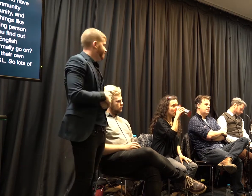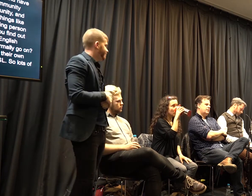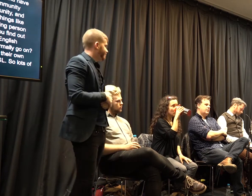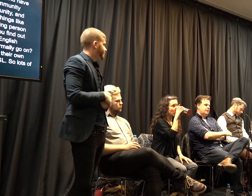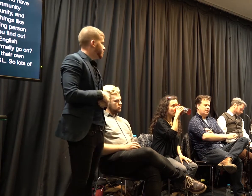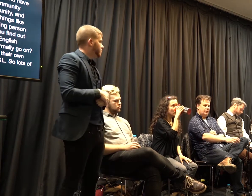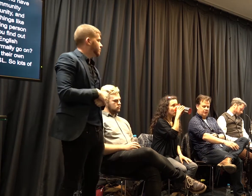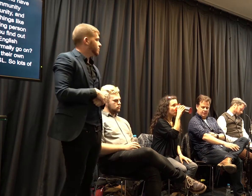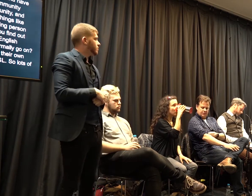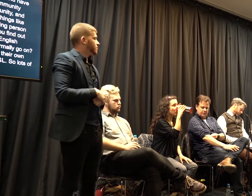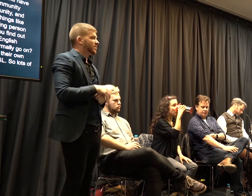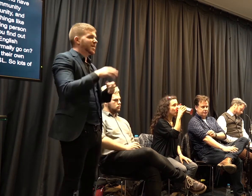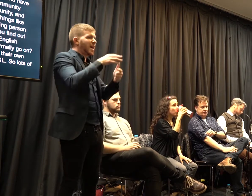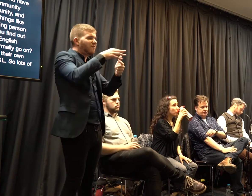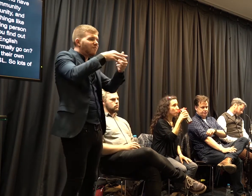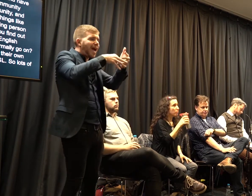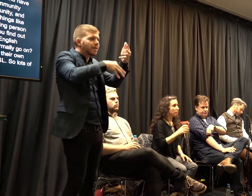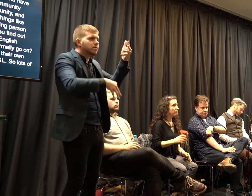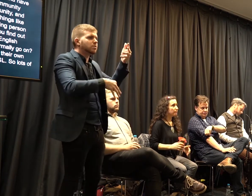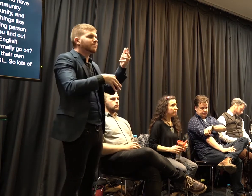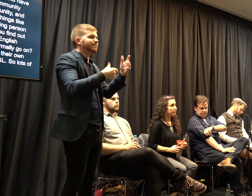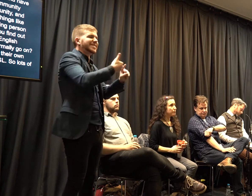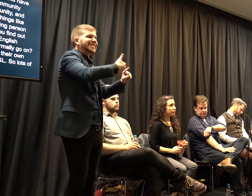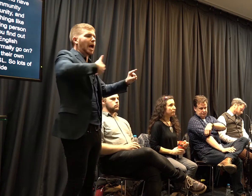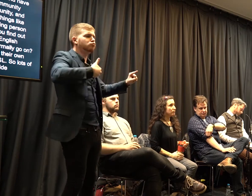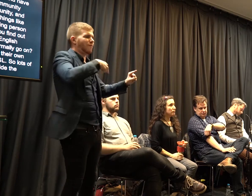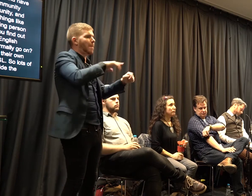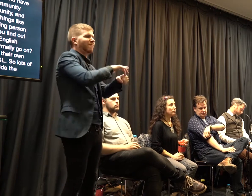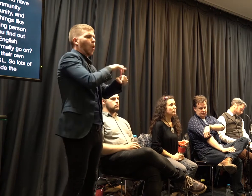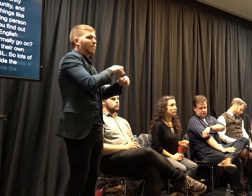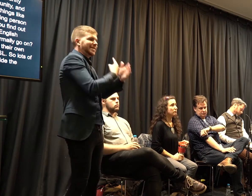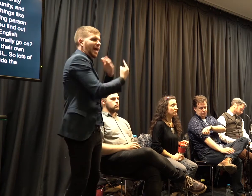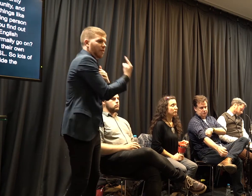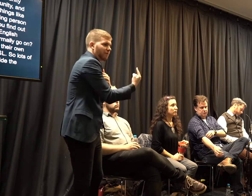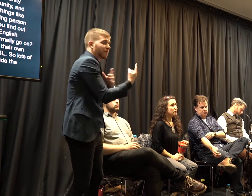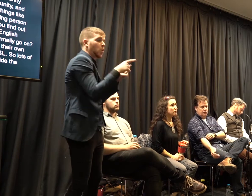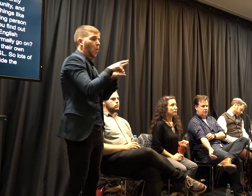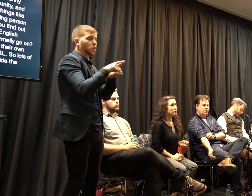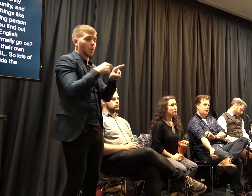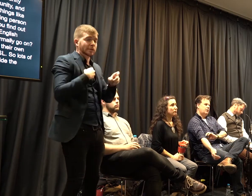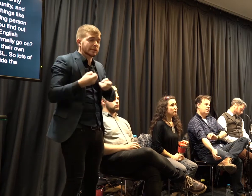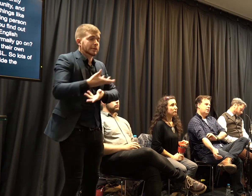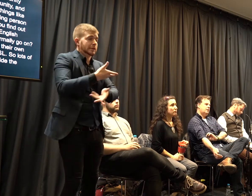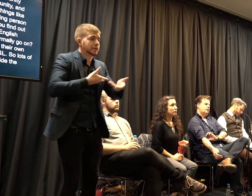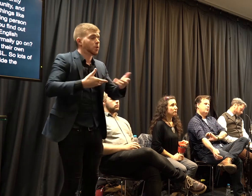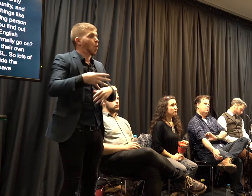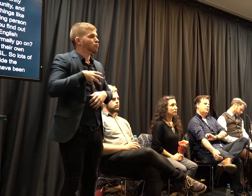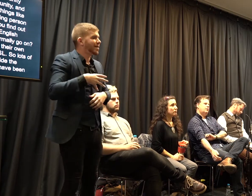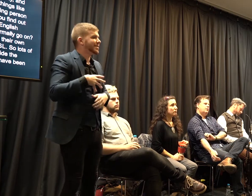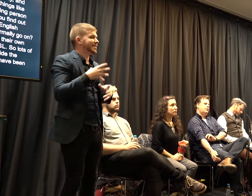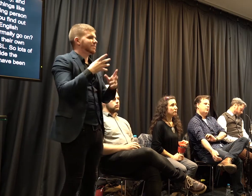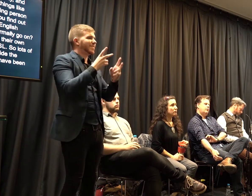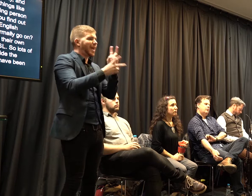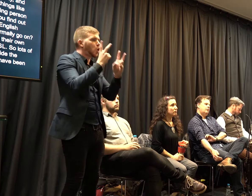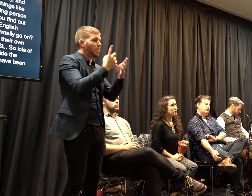The factors that lie outside the performance, and then also all the things that have been talked about already about the space that the